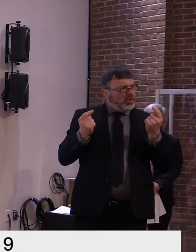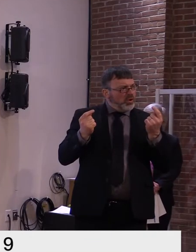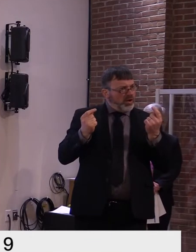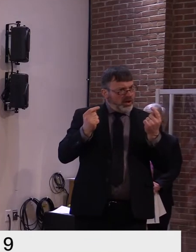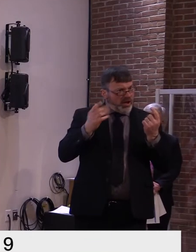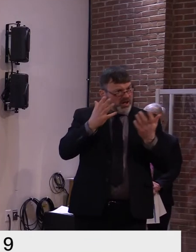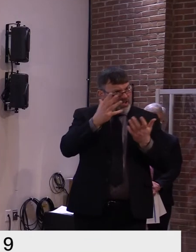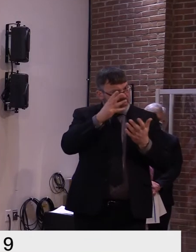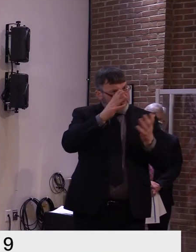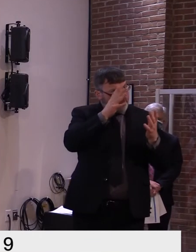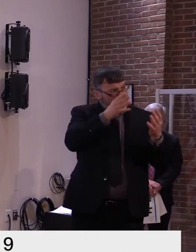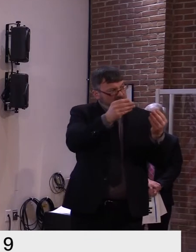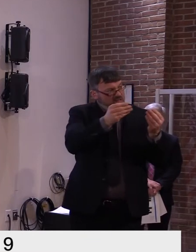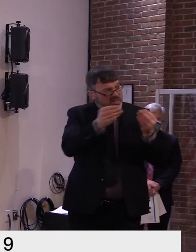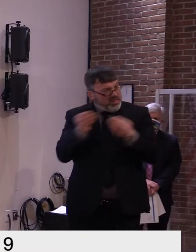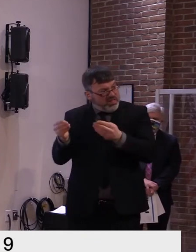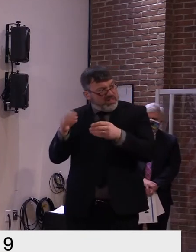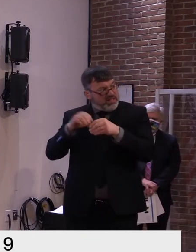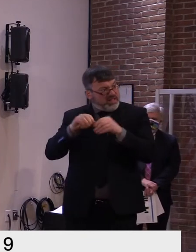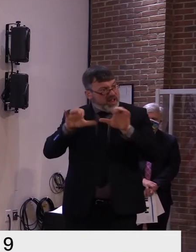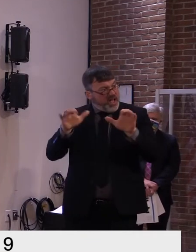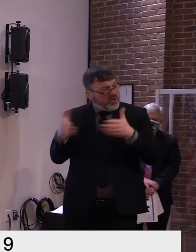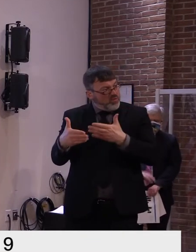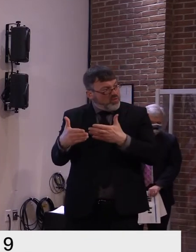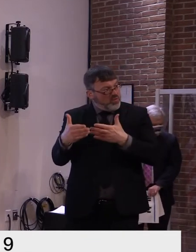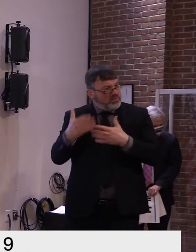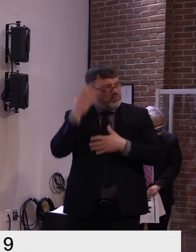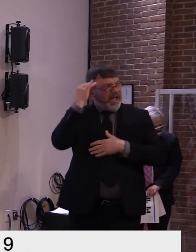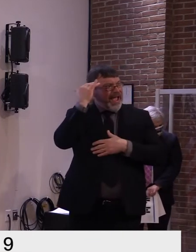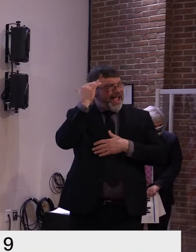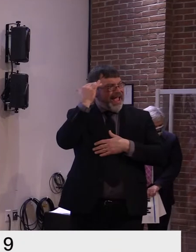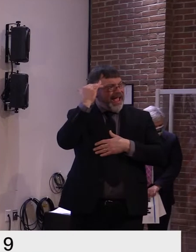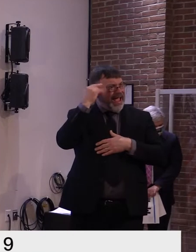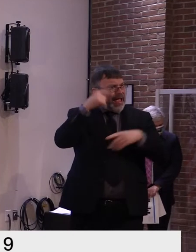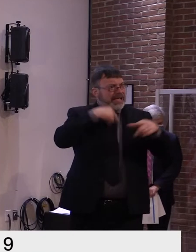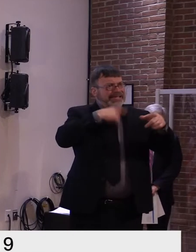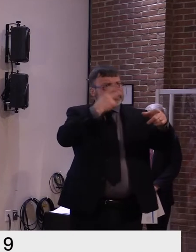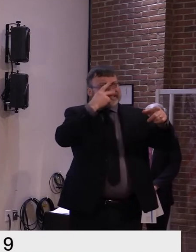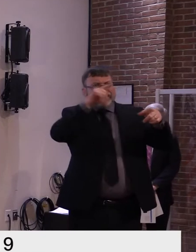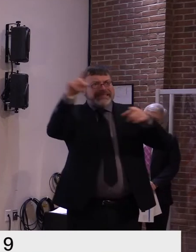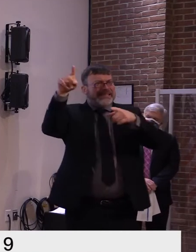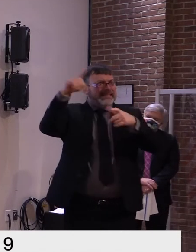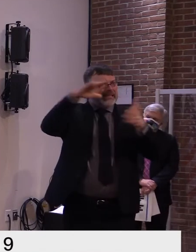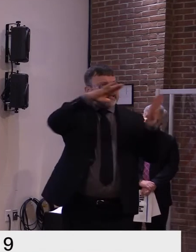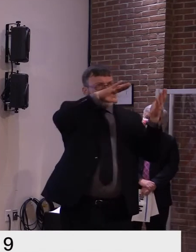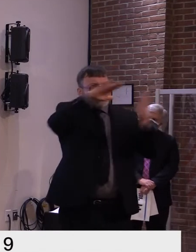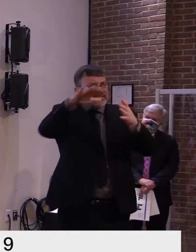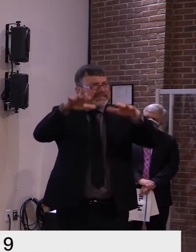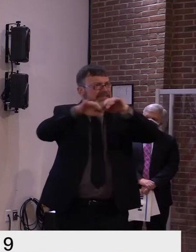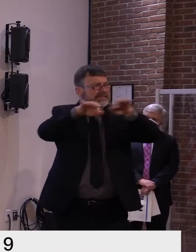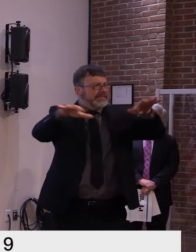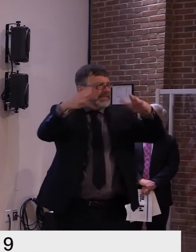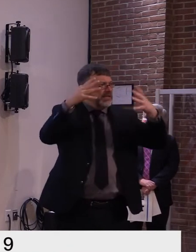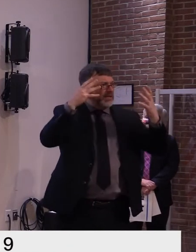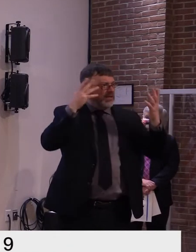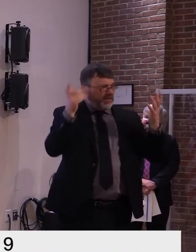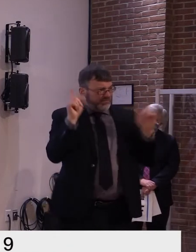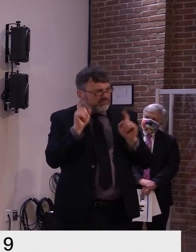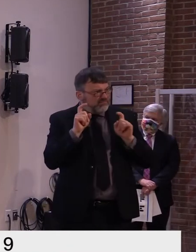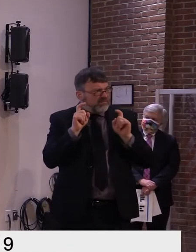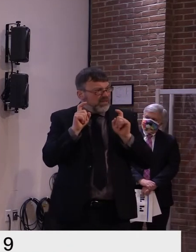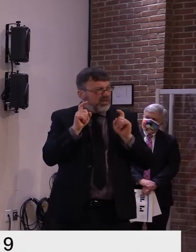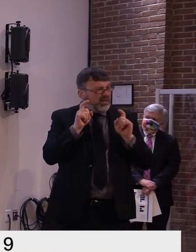still seeing supply chain issues. I'm wondering, you know, how realistic that goal is.